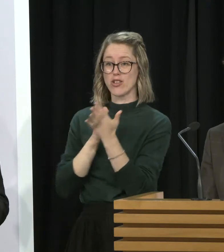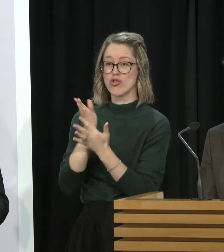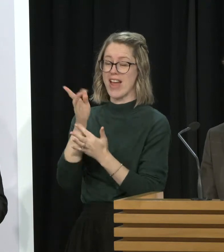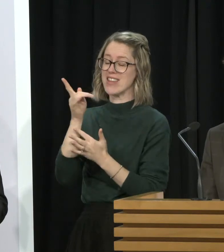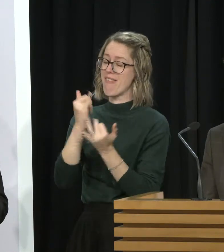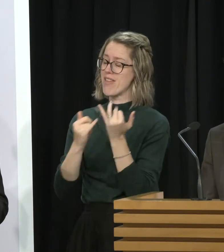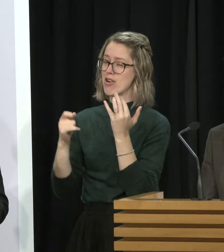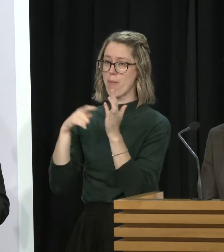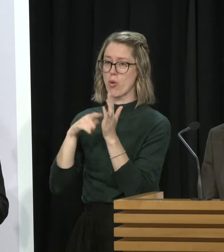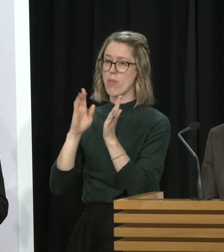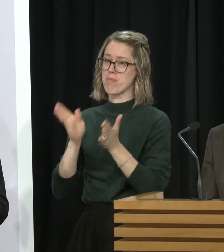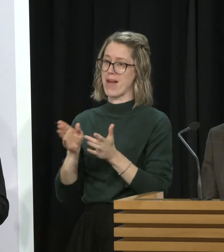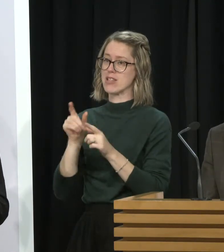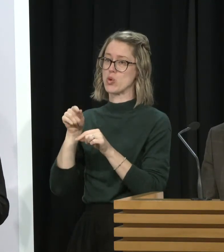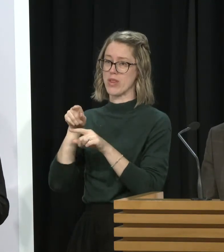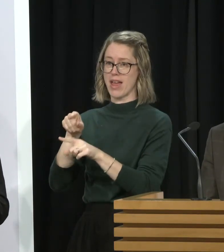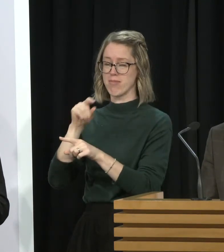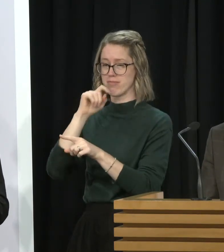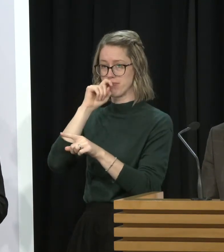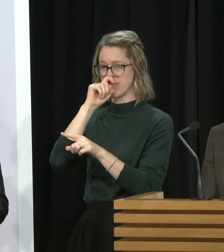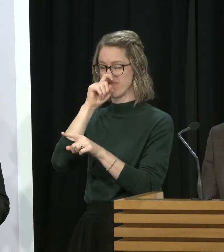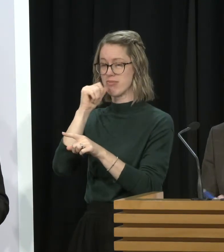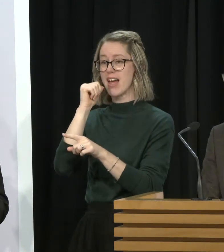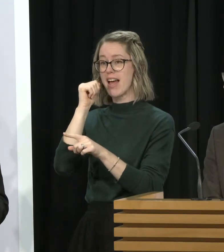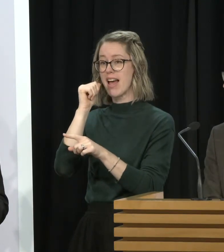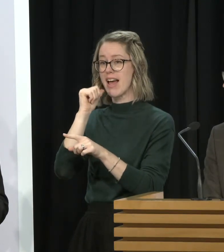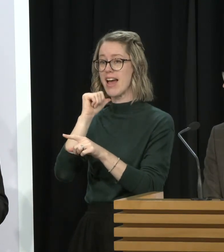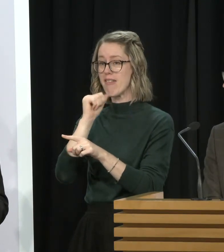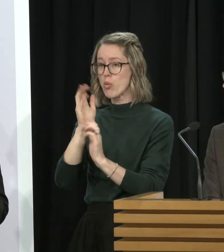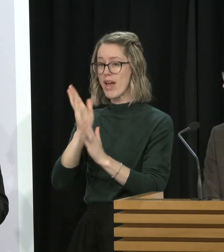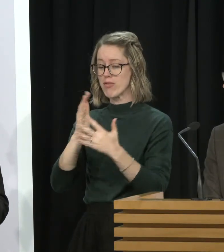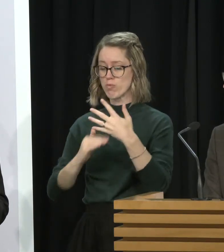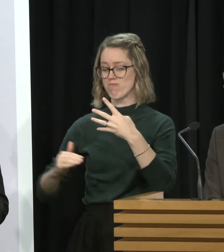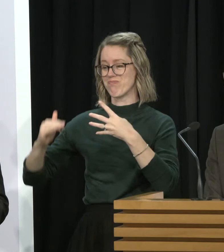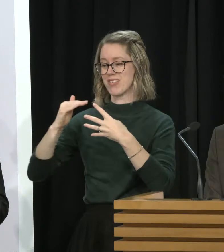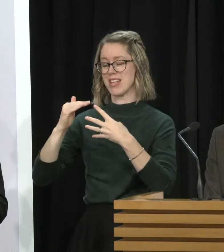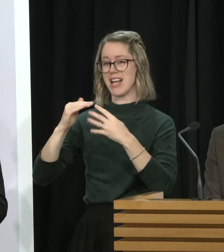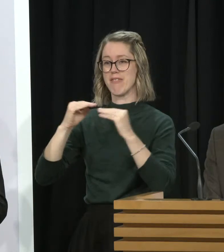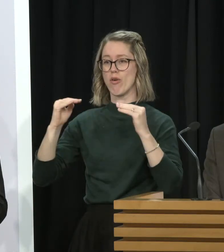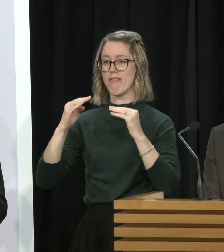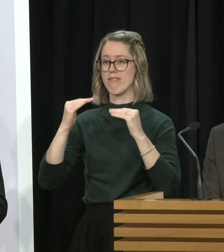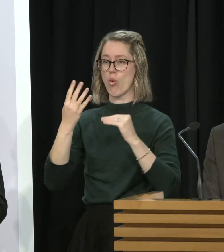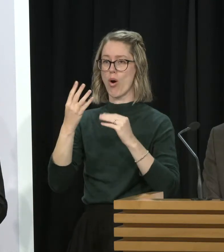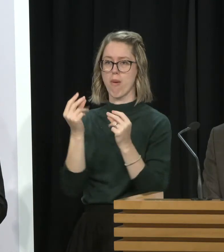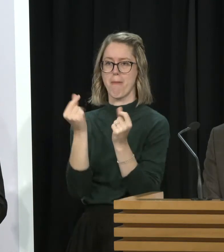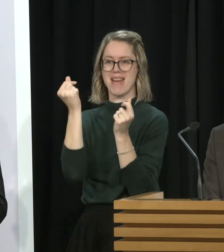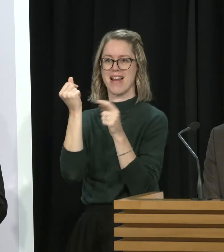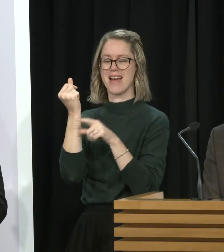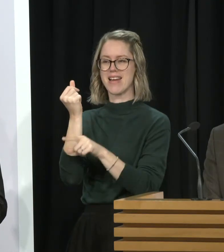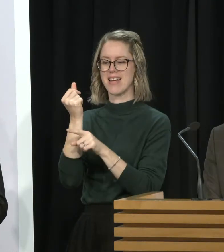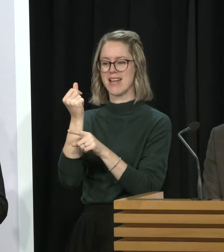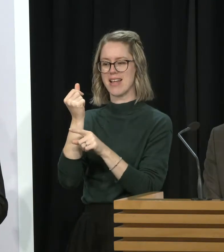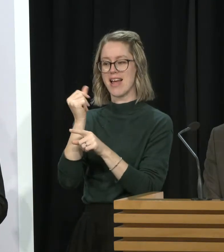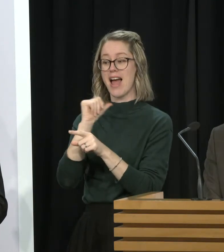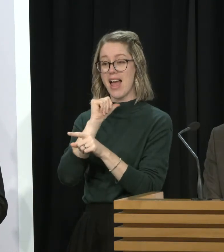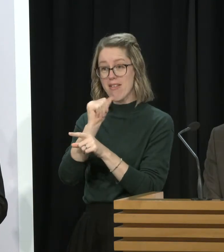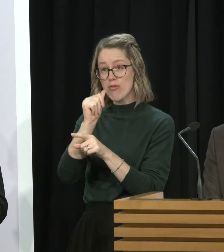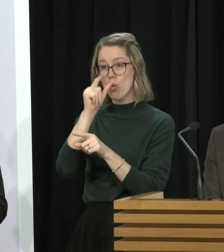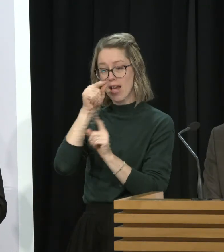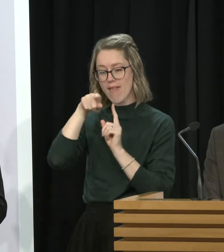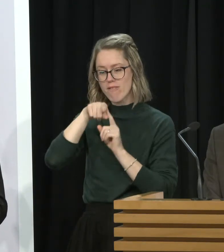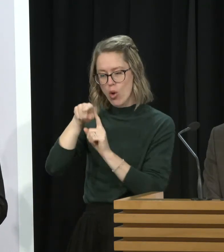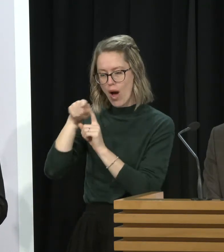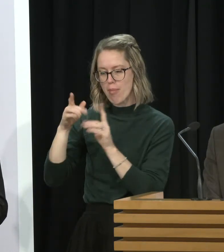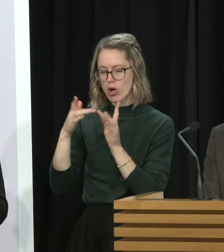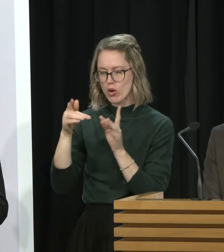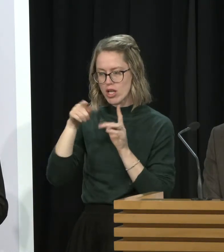is very, very important. If we were to do a short, sharp level 4 lockdown, for example, the sooner we can contact trace everybody,